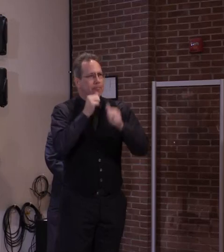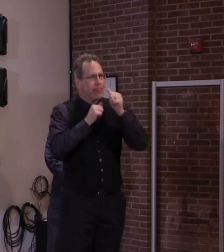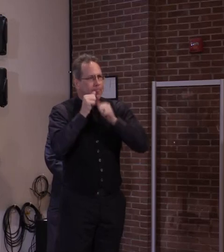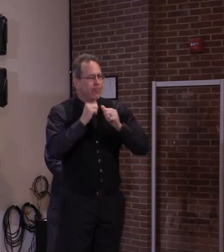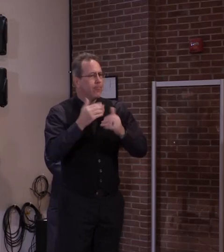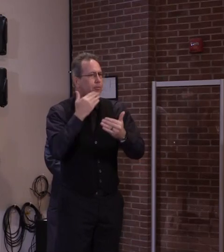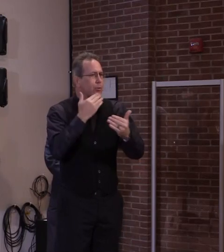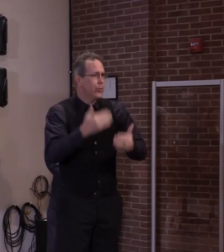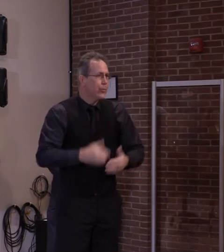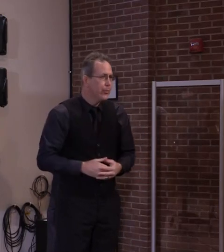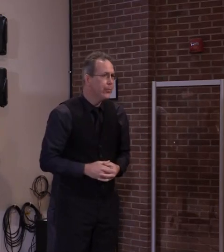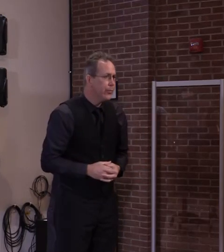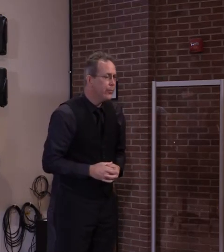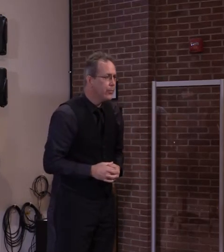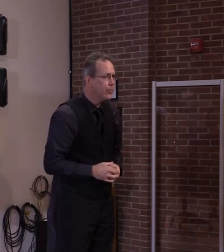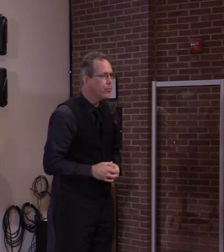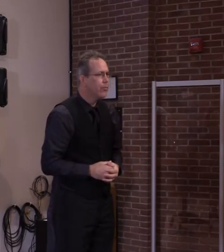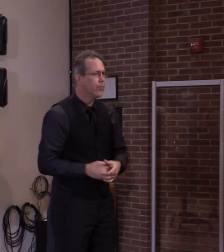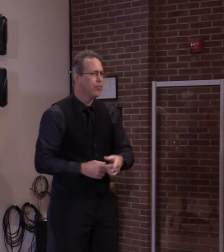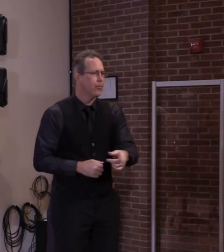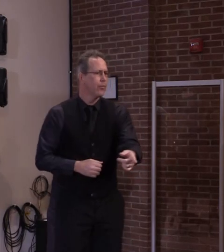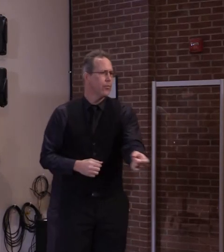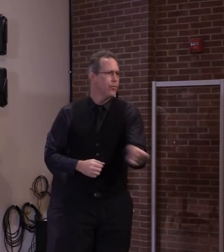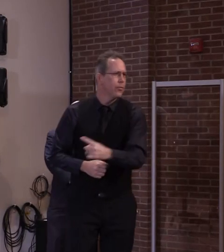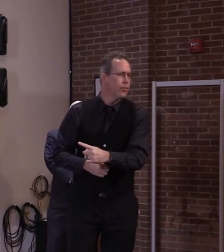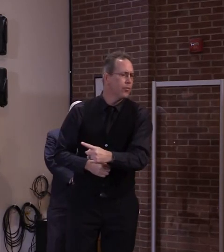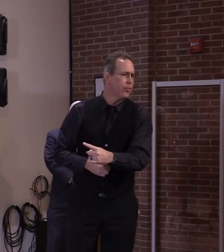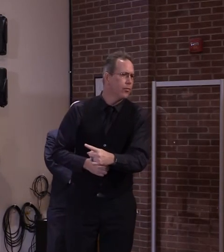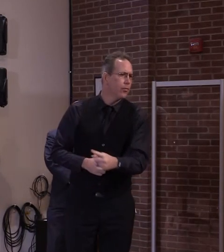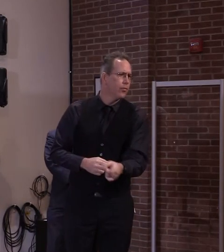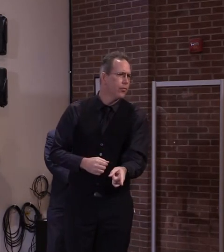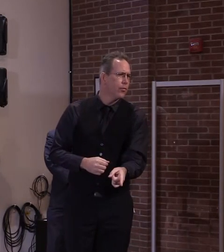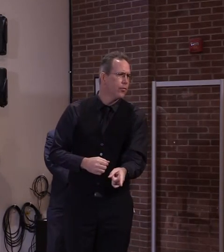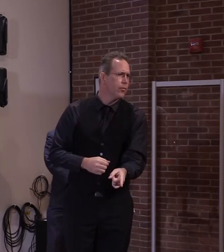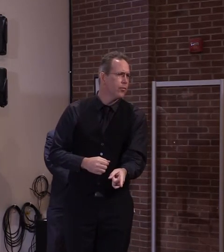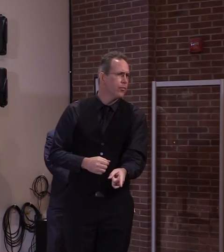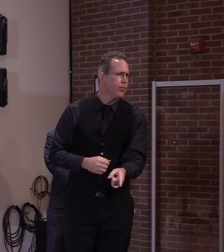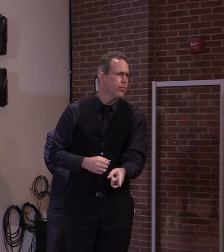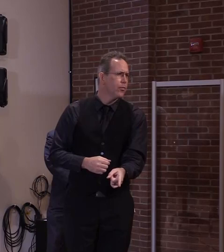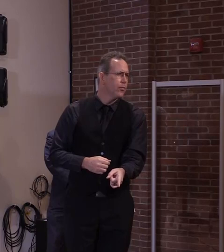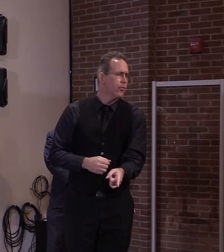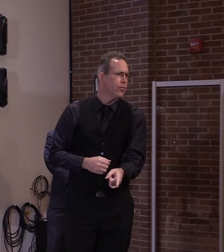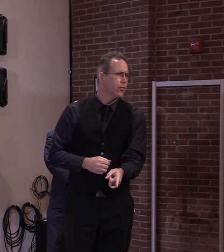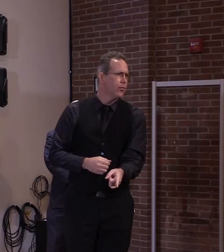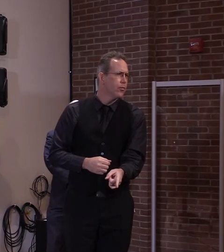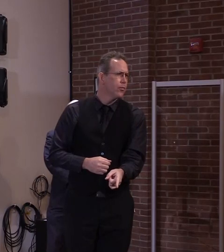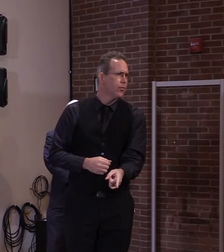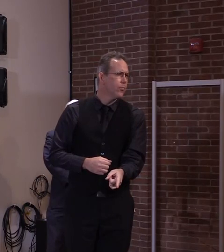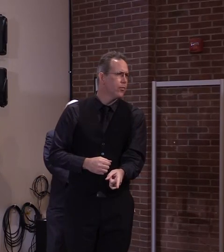Yeah, no, it seems like people are resigned to it, whether they like it or not at this point. Yes.